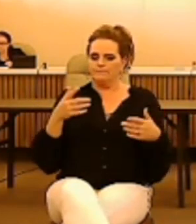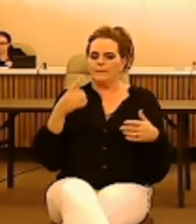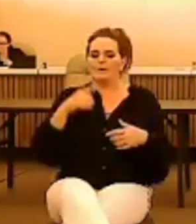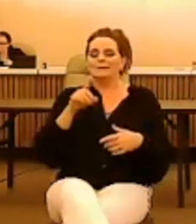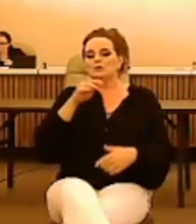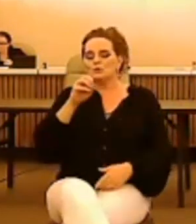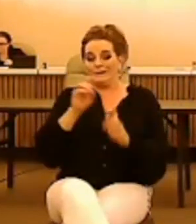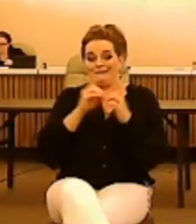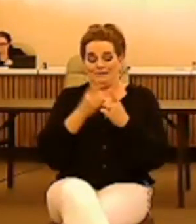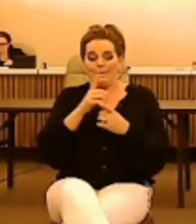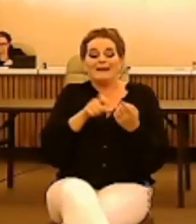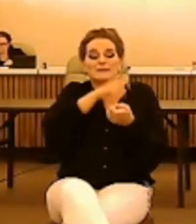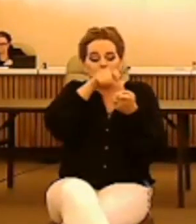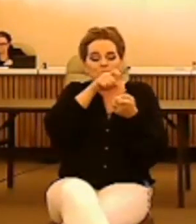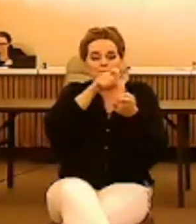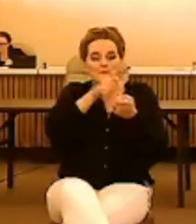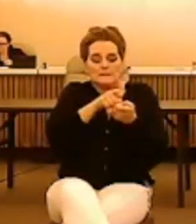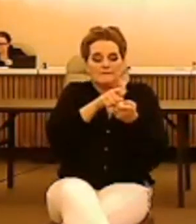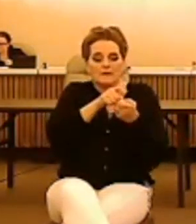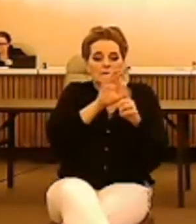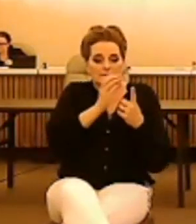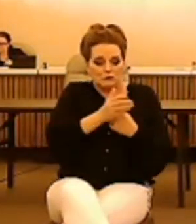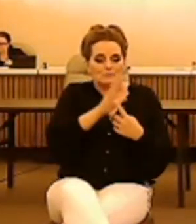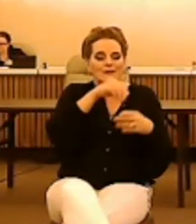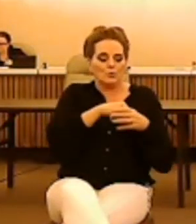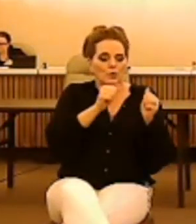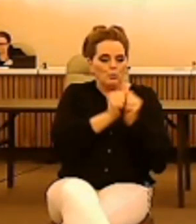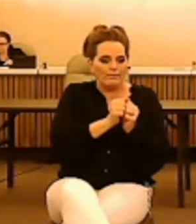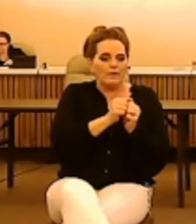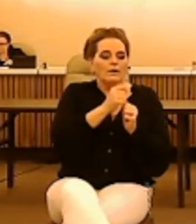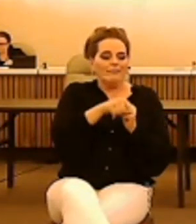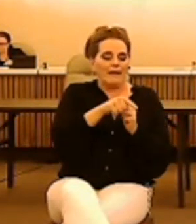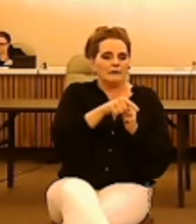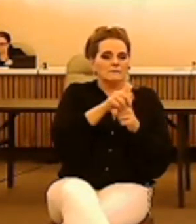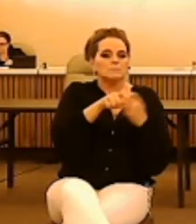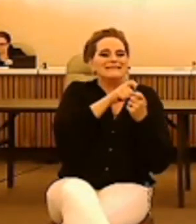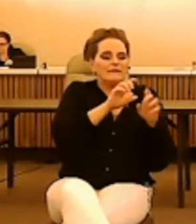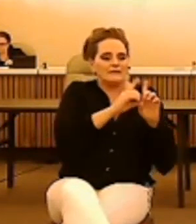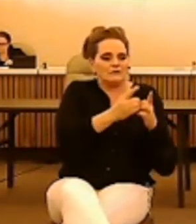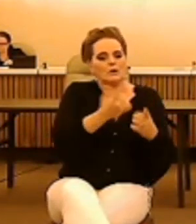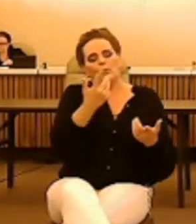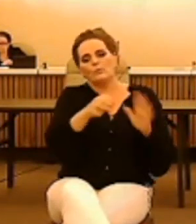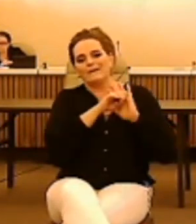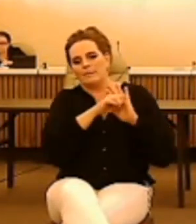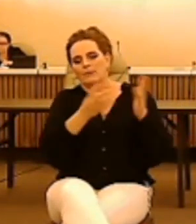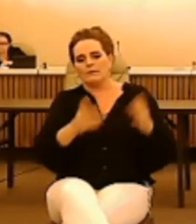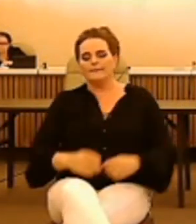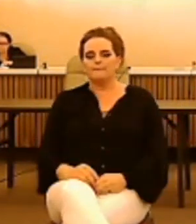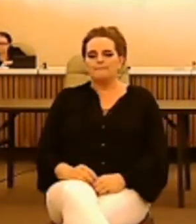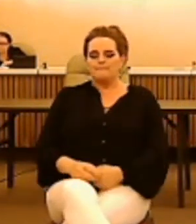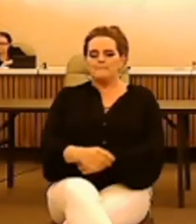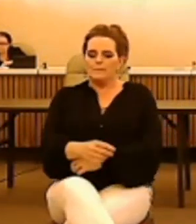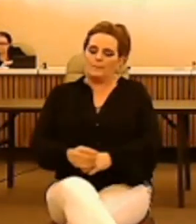zoning district that had specific conditions included with the district. So, you know, as an example,